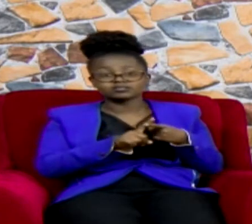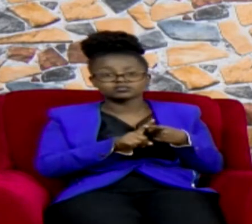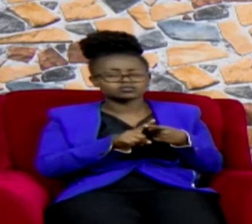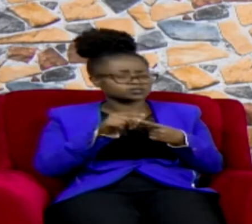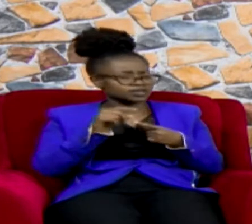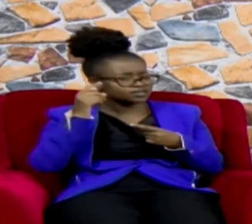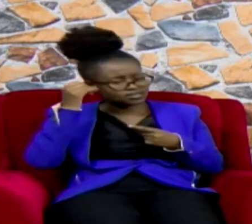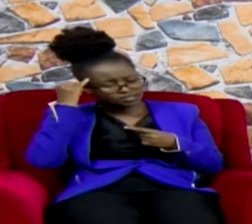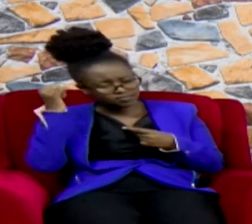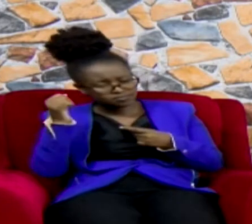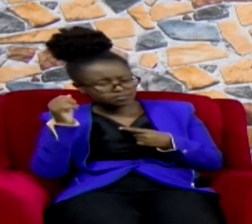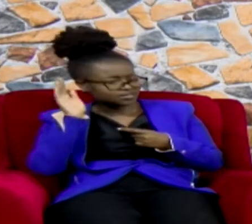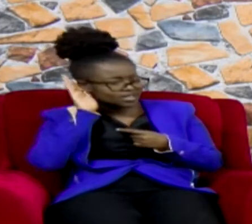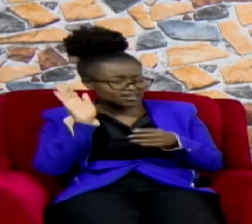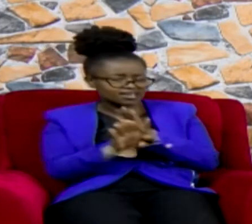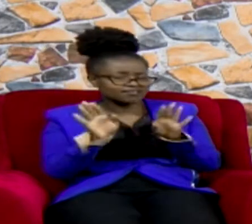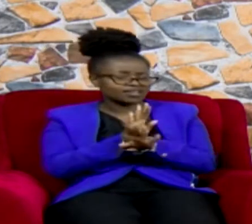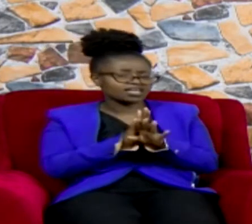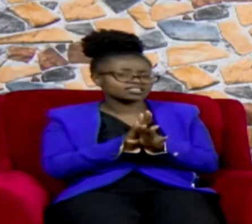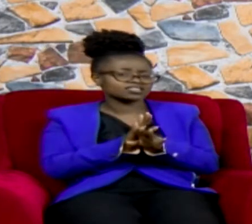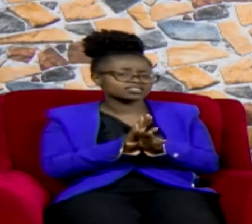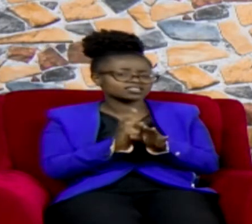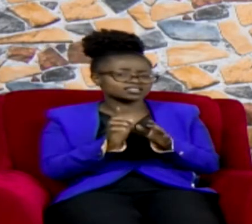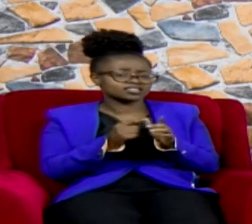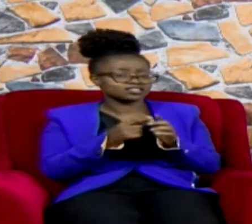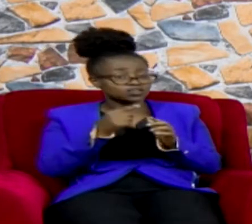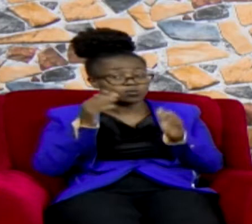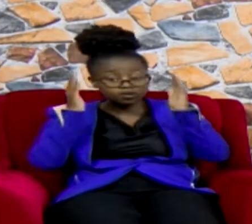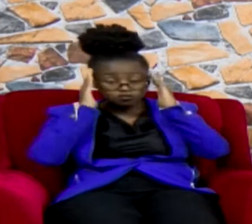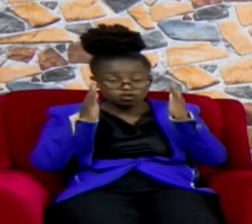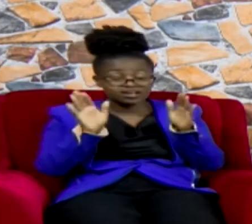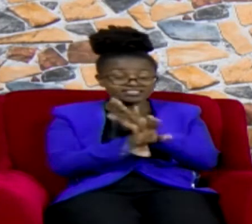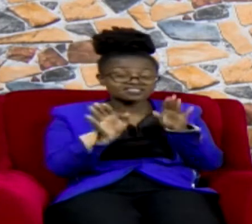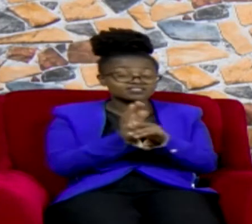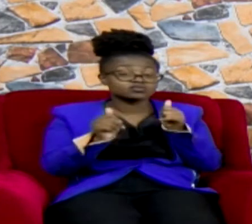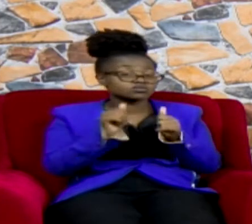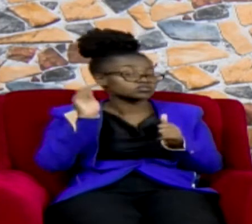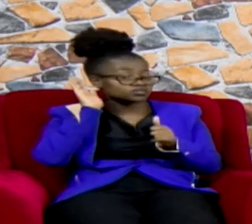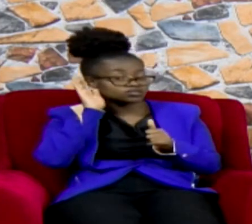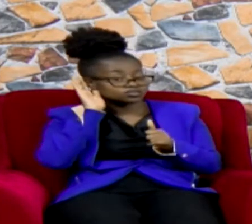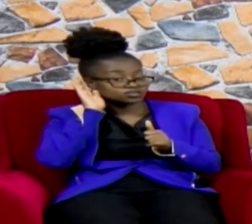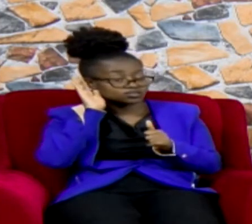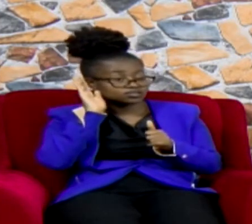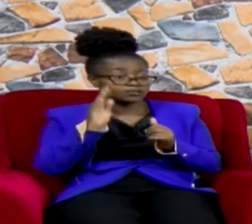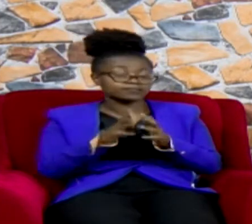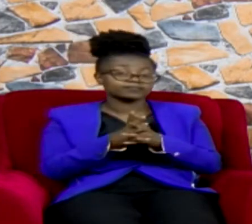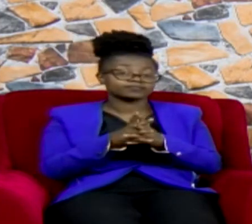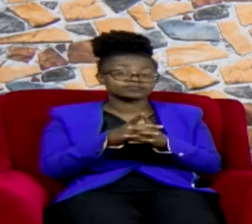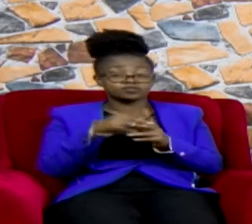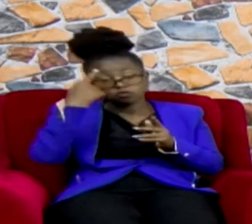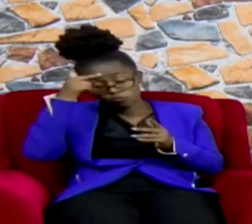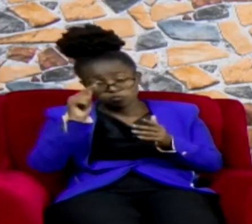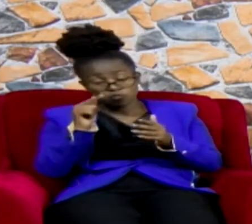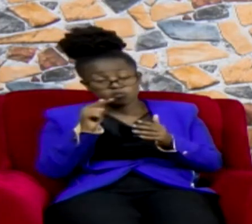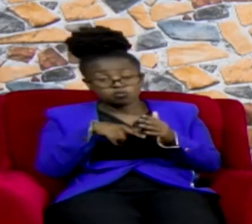can imagine hearing everything. Then it must be a whirlwind in your head. And you have to focus on everything which you hear. It can be overwhelming. So for what